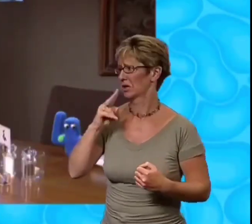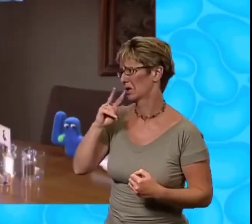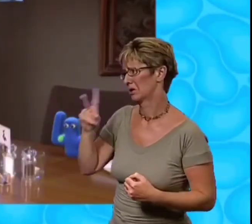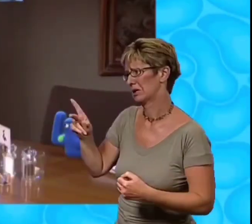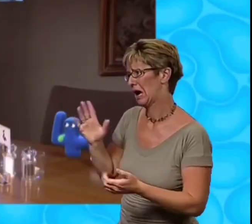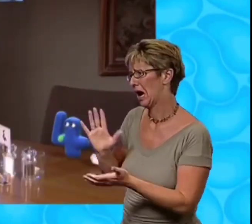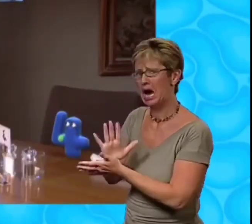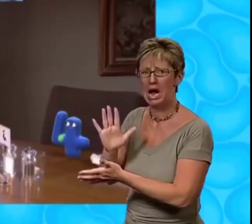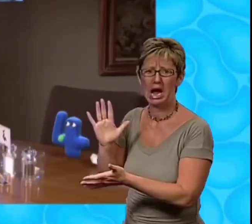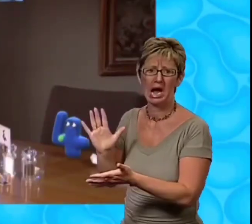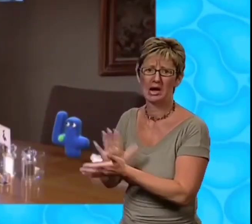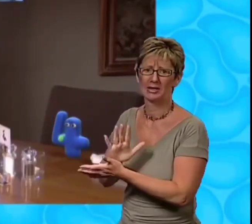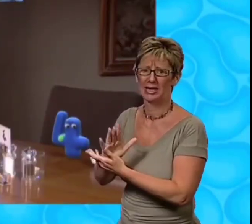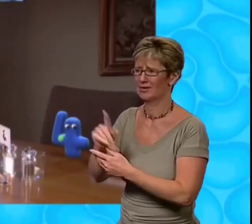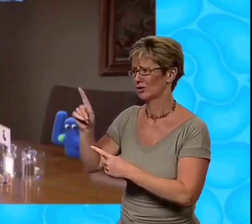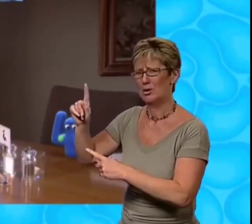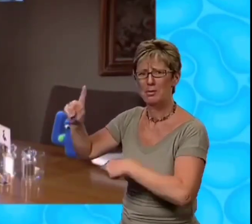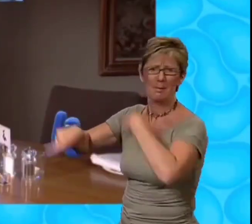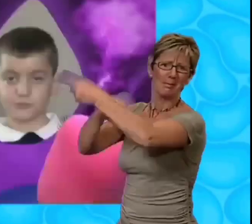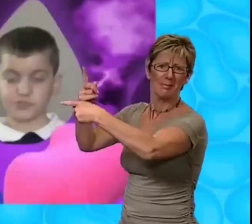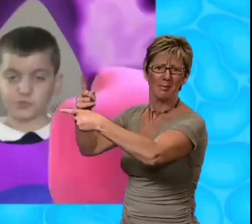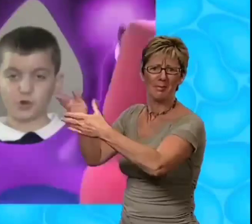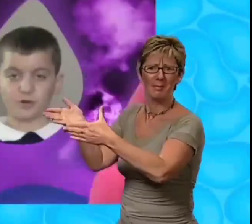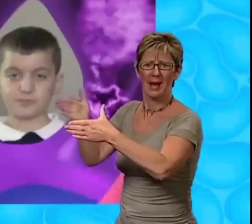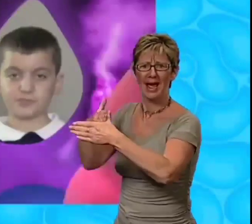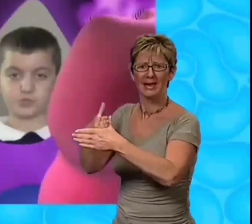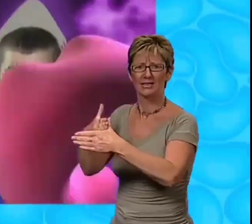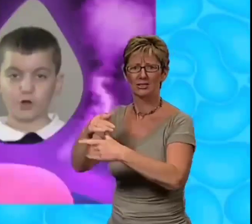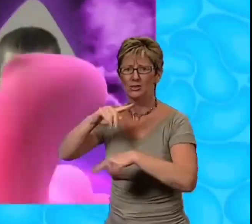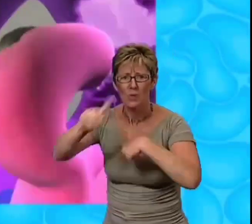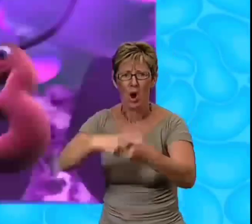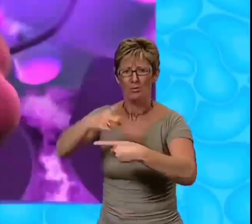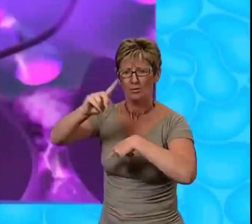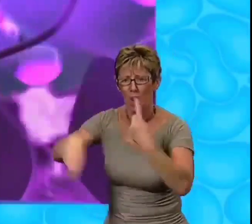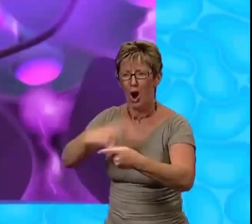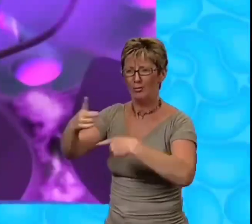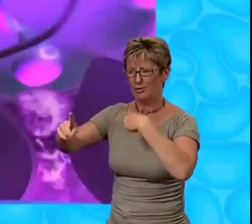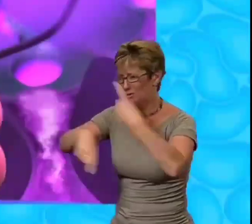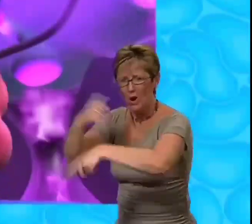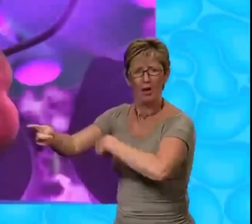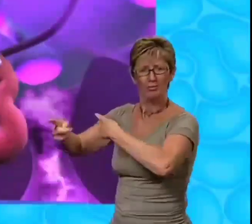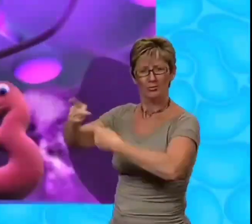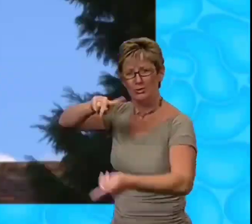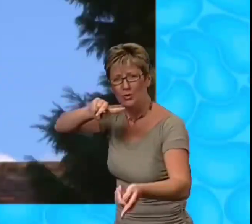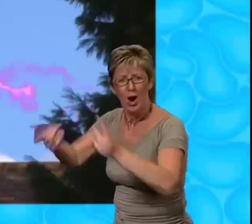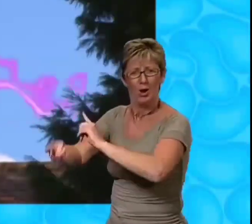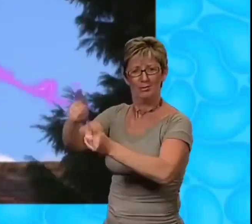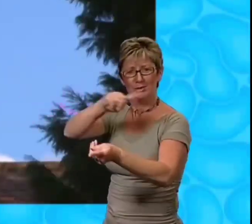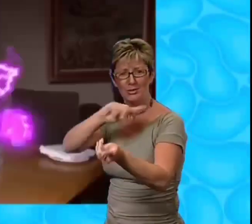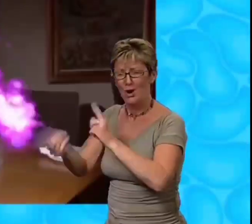happy. We've got to swap them back. Swap, swap. Swap them back.